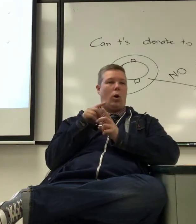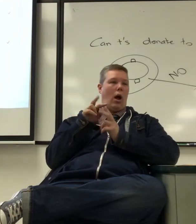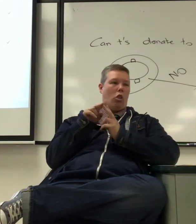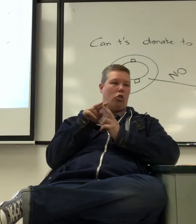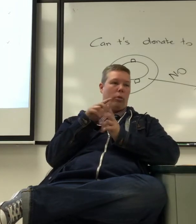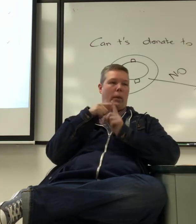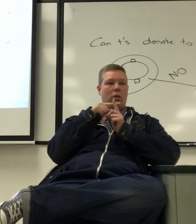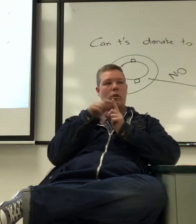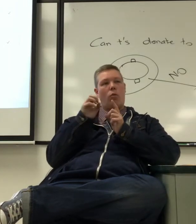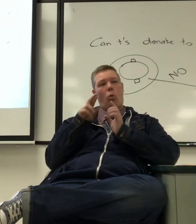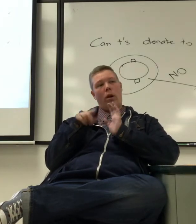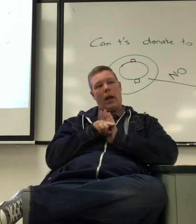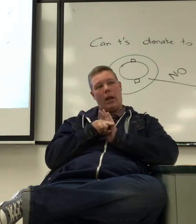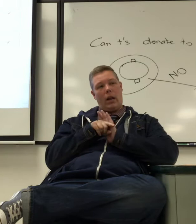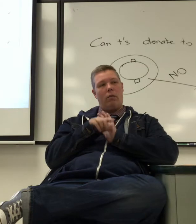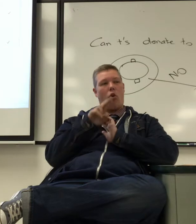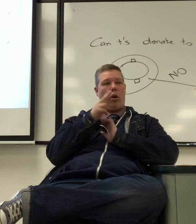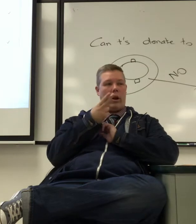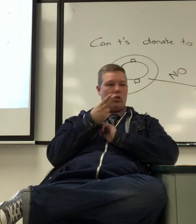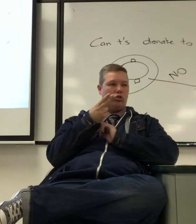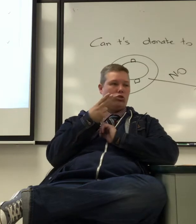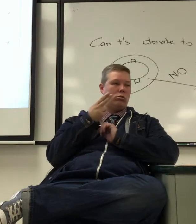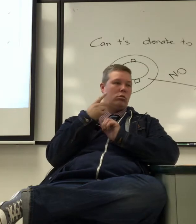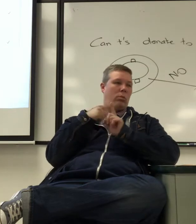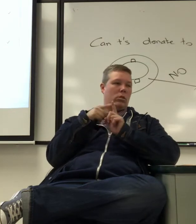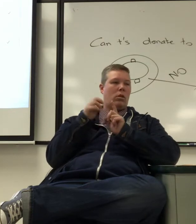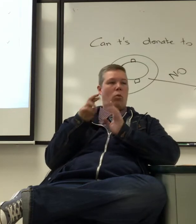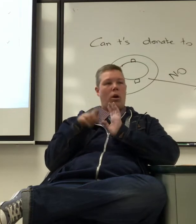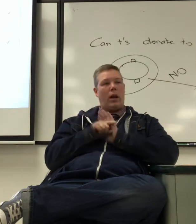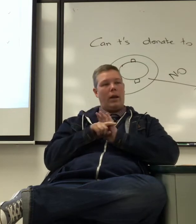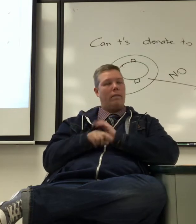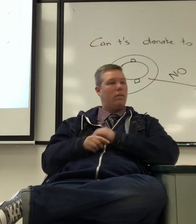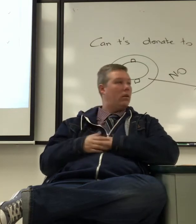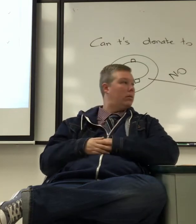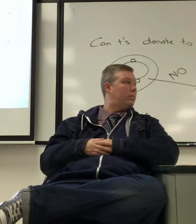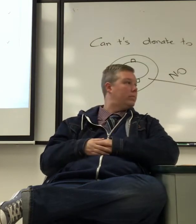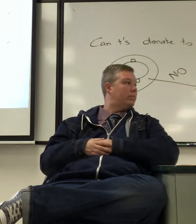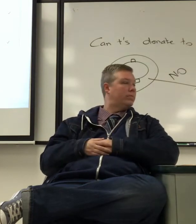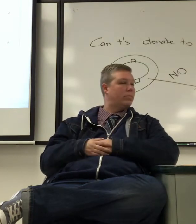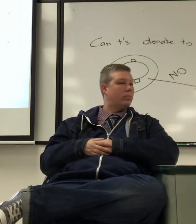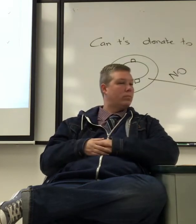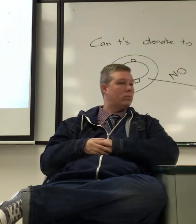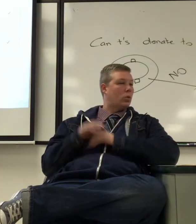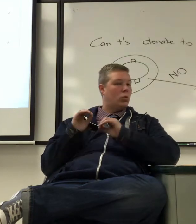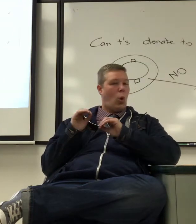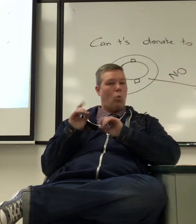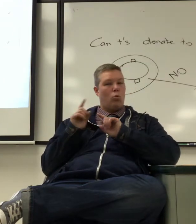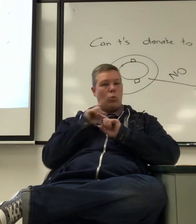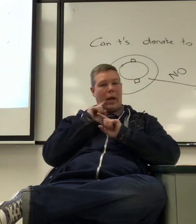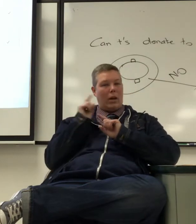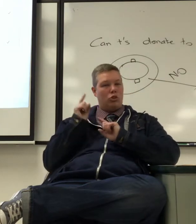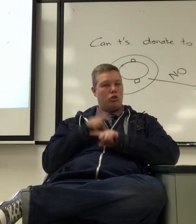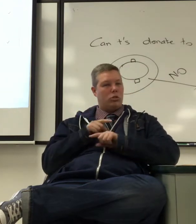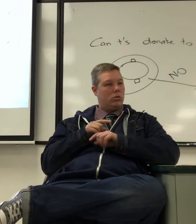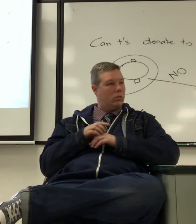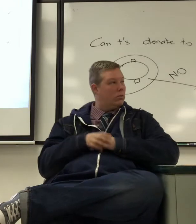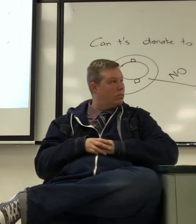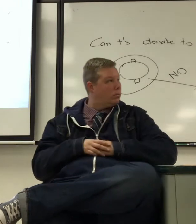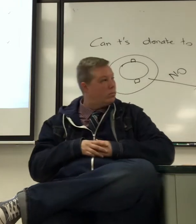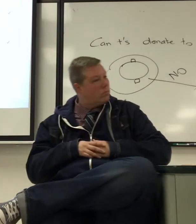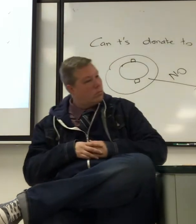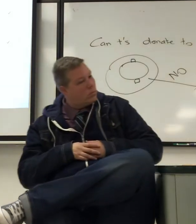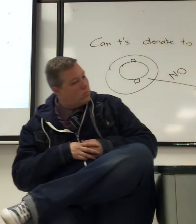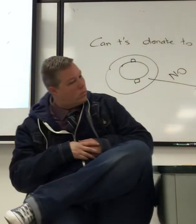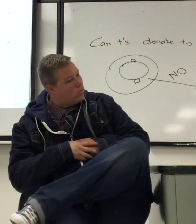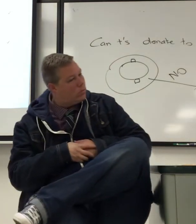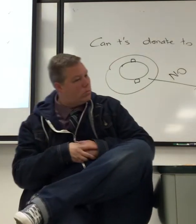isn't there. So there's no cross reaction just for Rh. Okay, so that's one generality that I